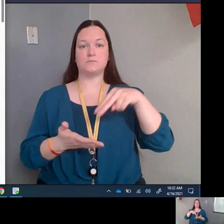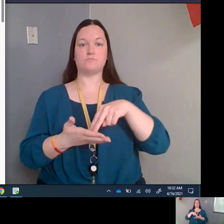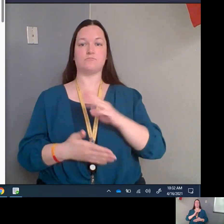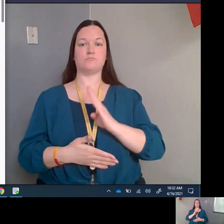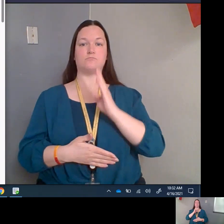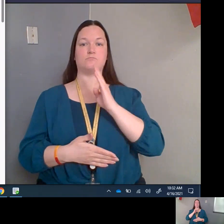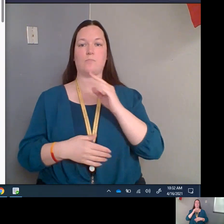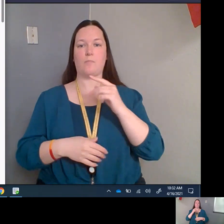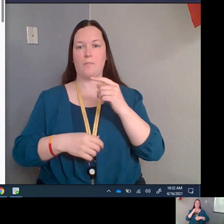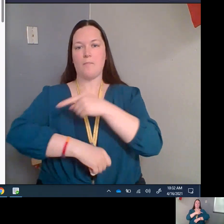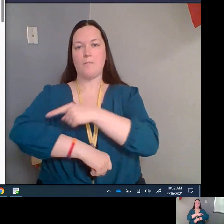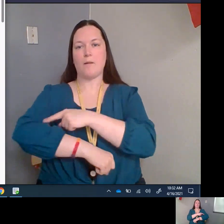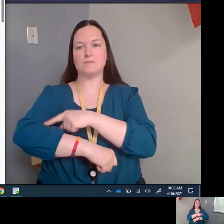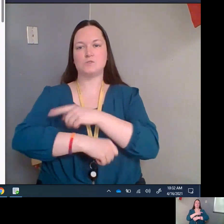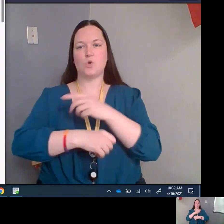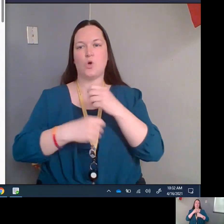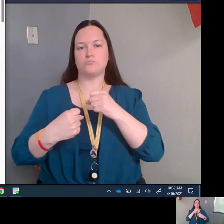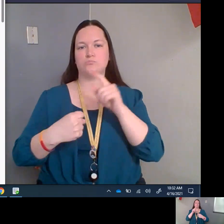tone.